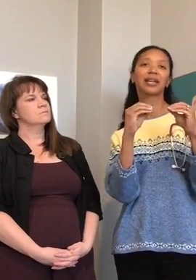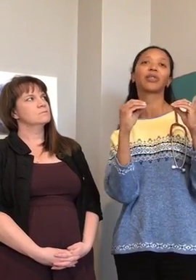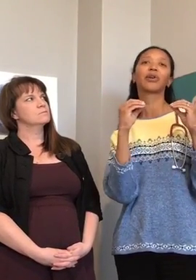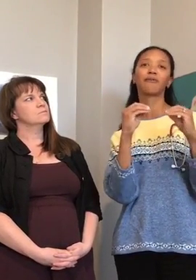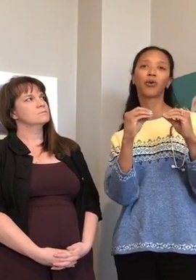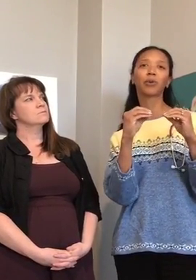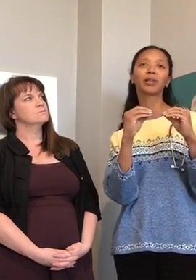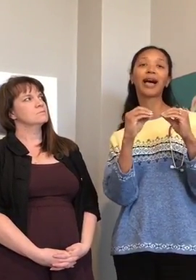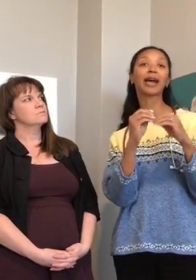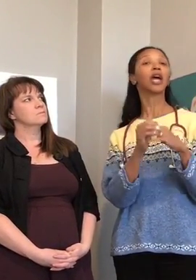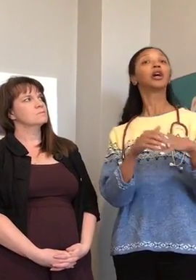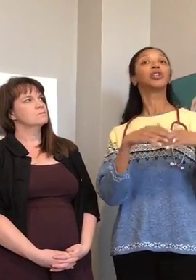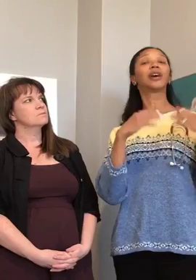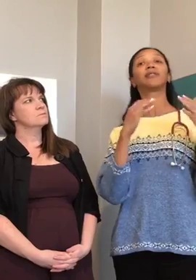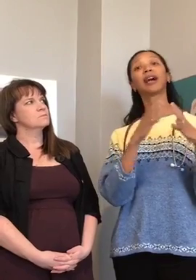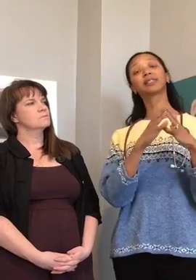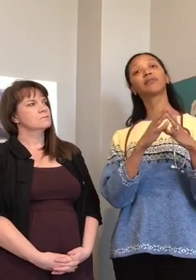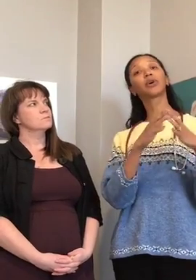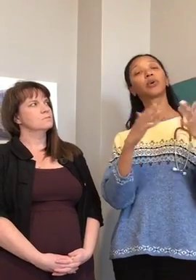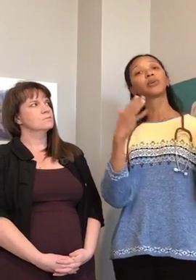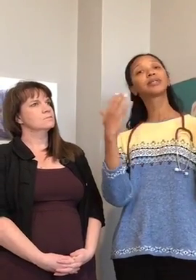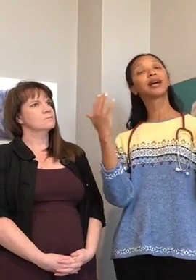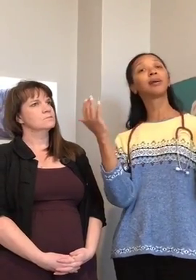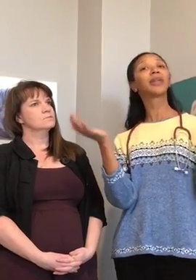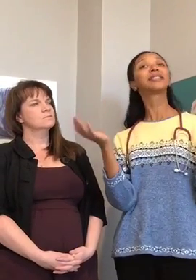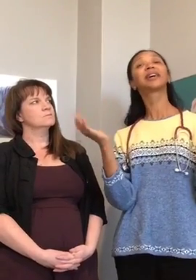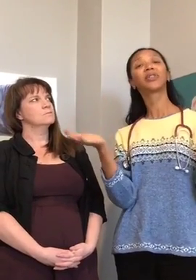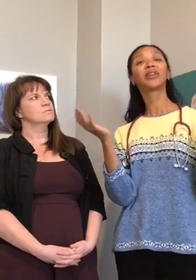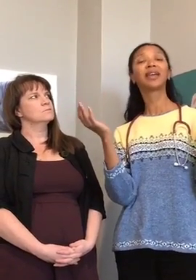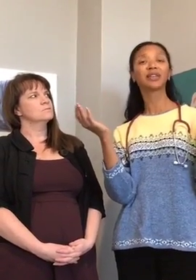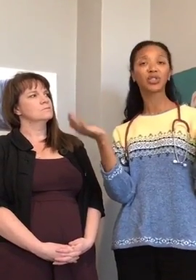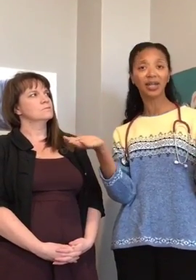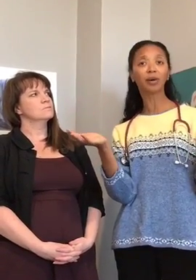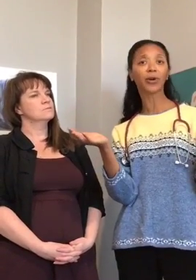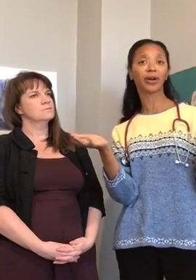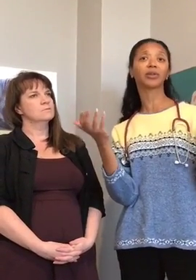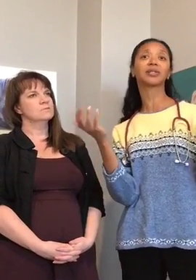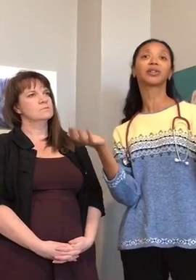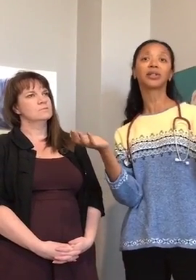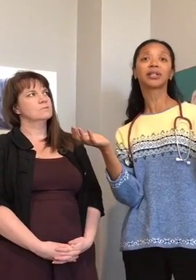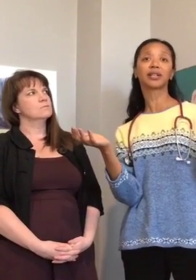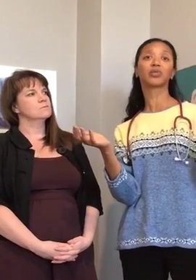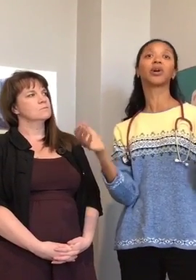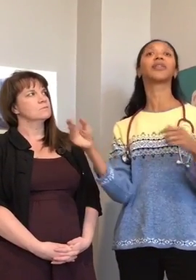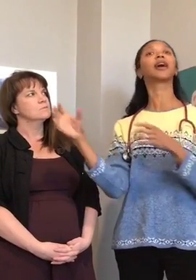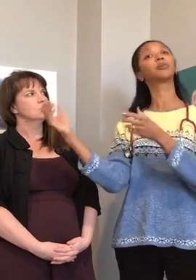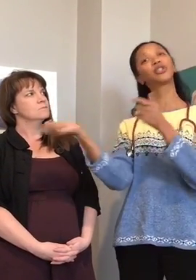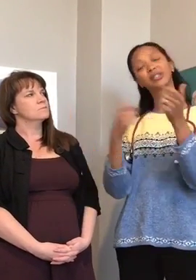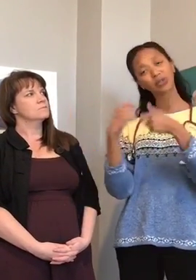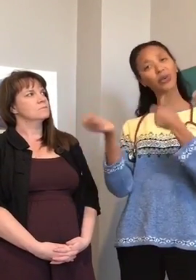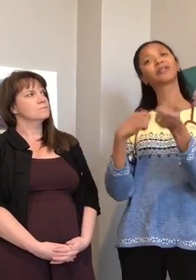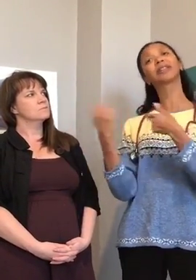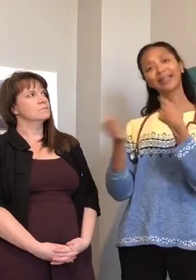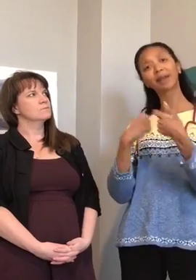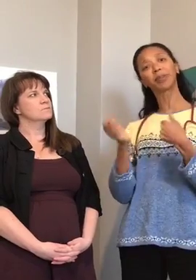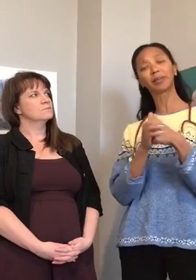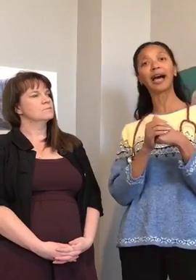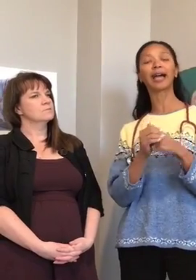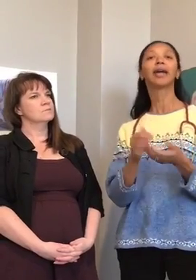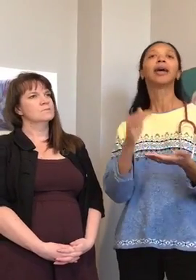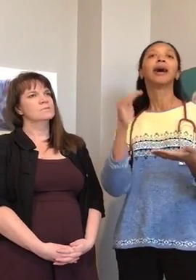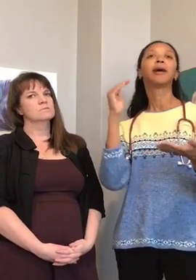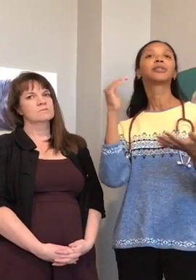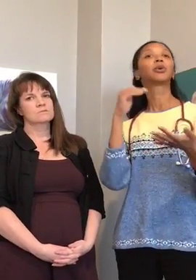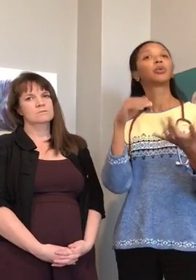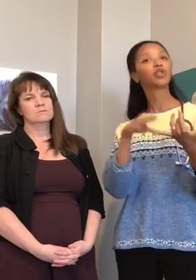to stick together and form plaque. Do you have lots of those nice healthy HDL particles, the good cholesterol that helps you sort of clean up the